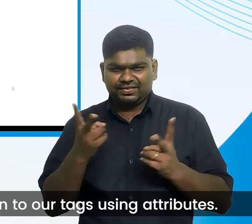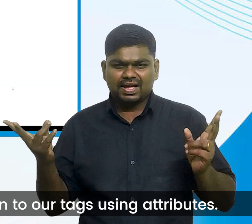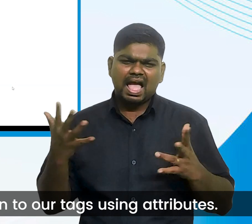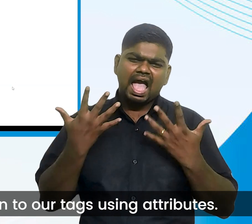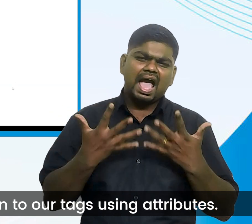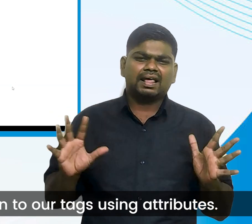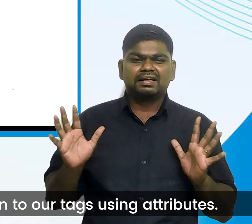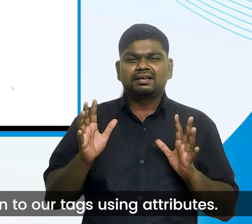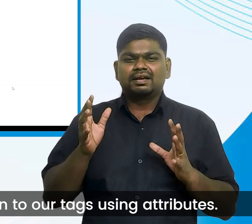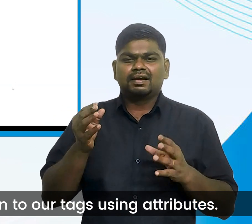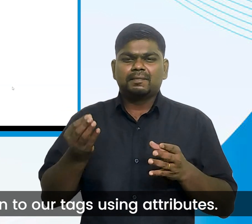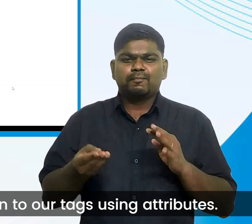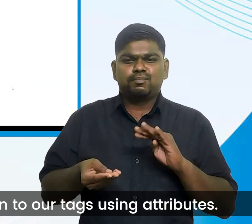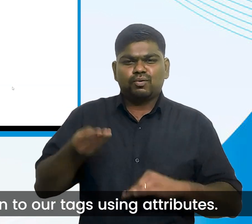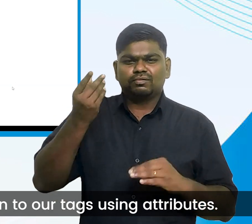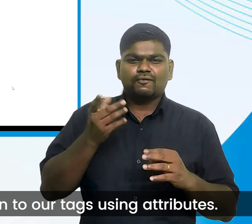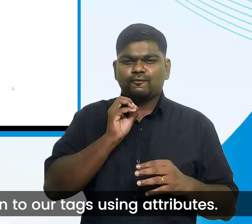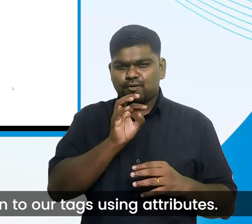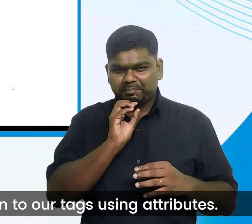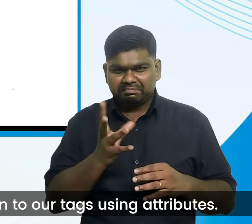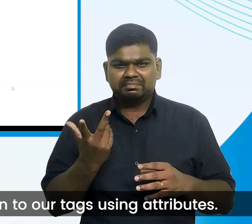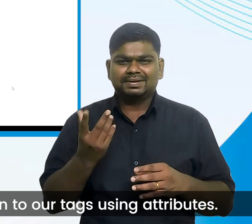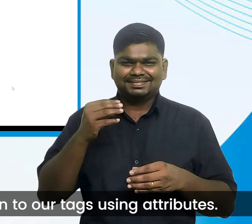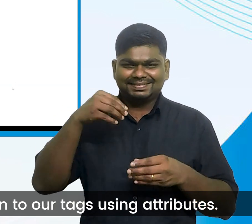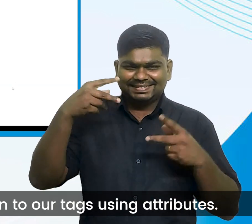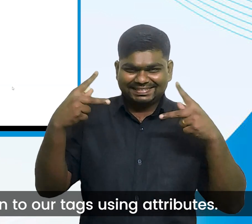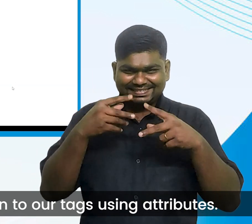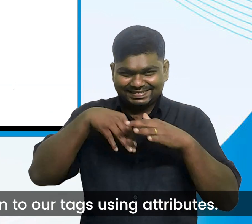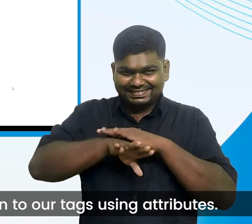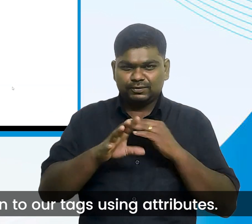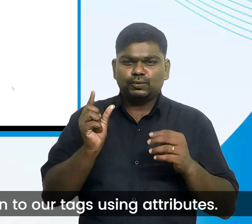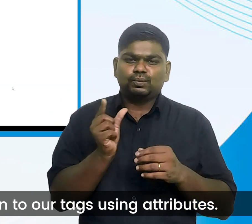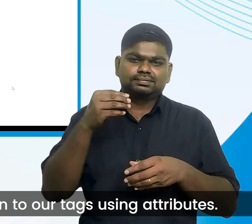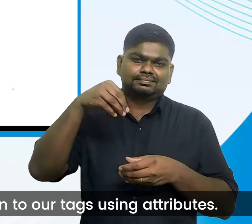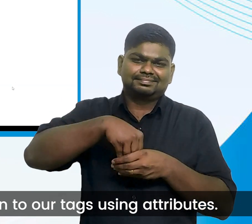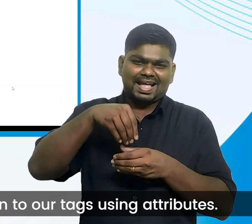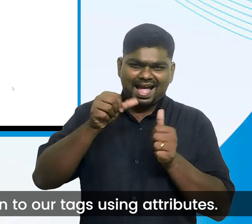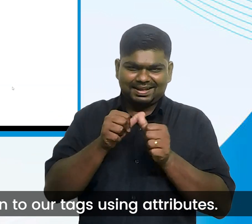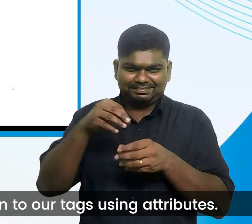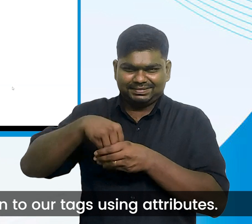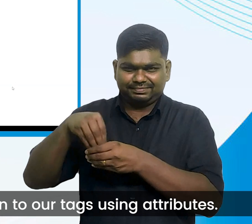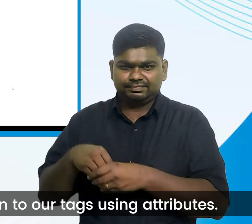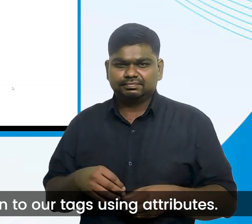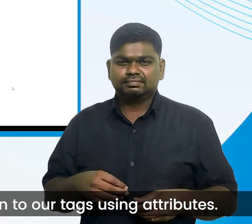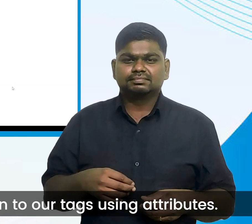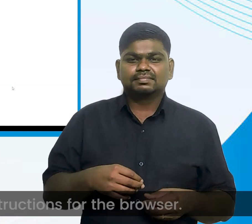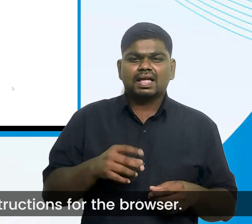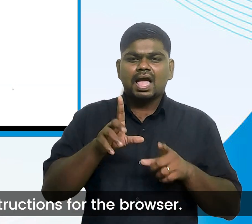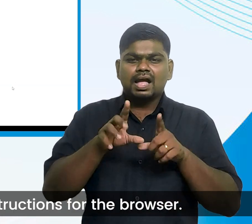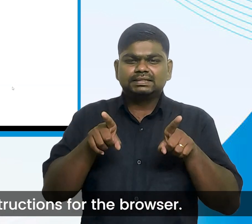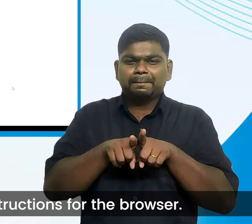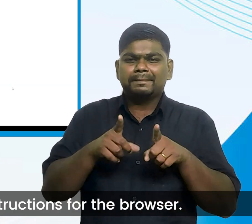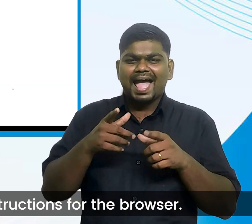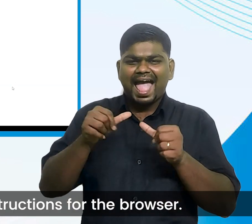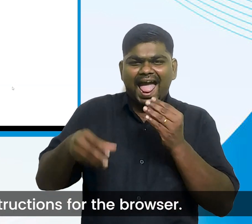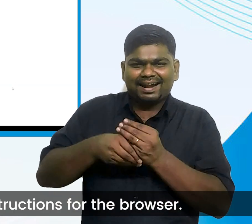We can also add extra information to our tags using attributes. These are